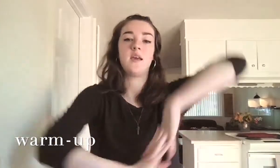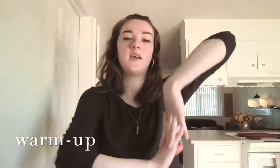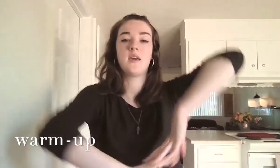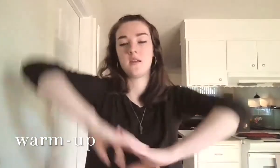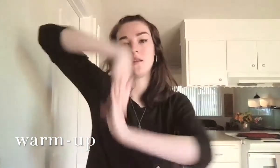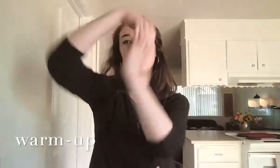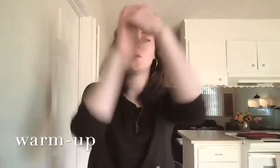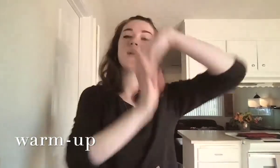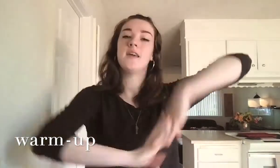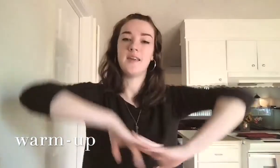And the other way.